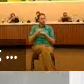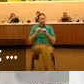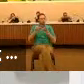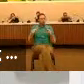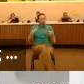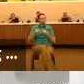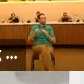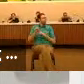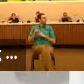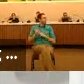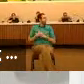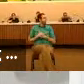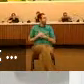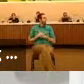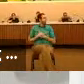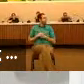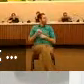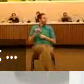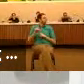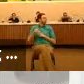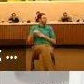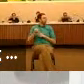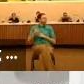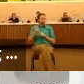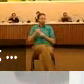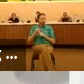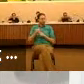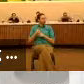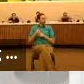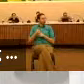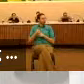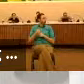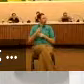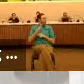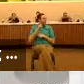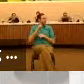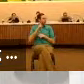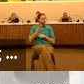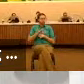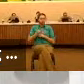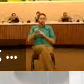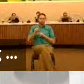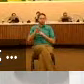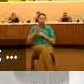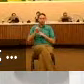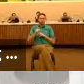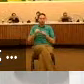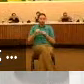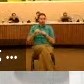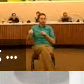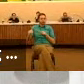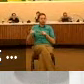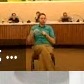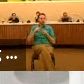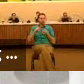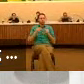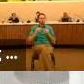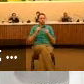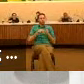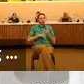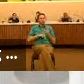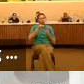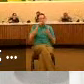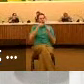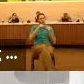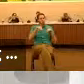pond. So the pond is located about 100 feet from Is it the that? north Okay.